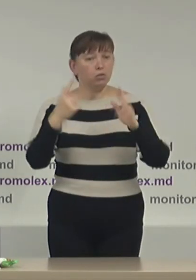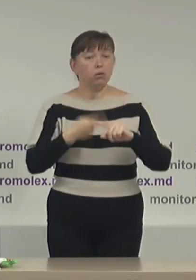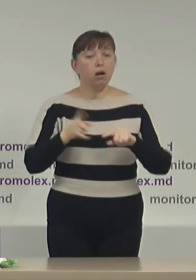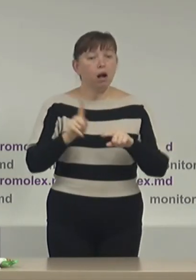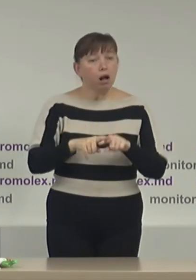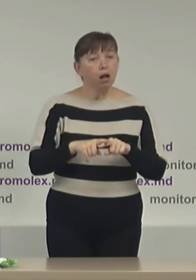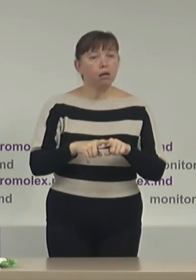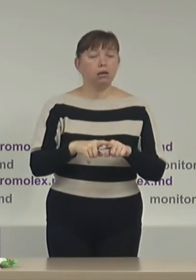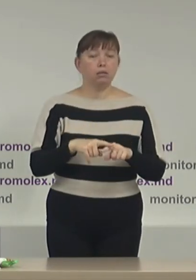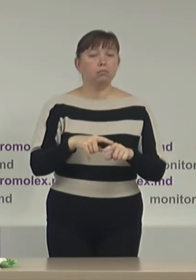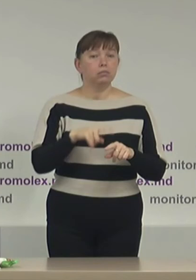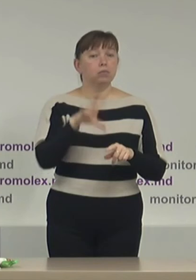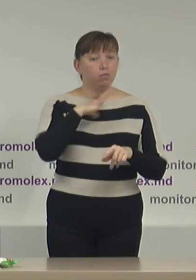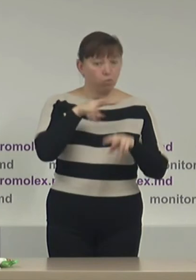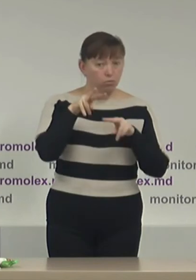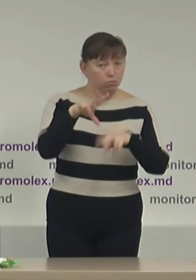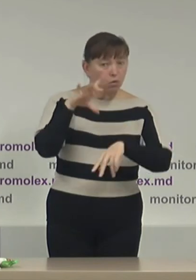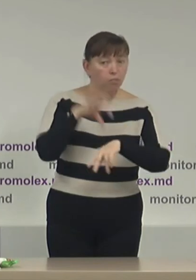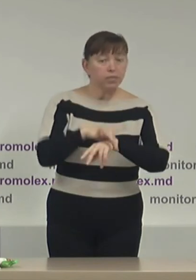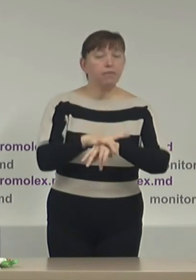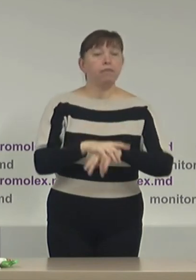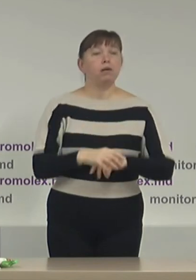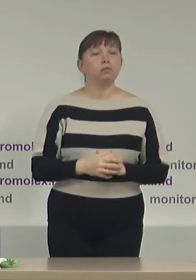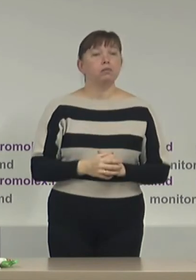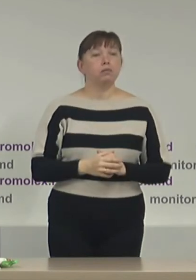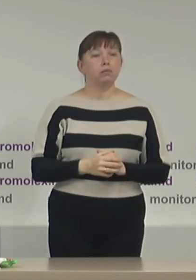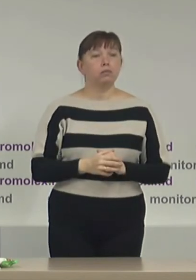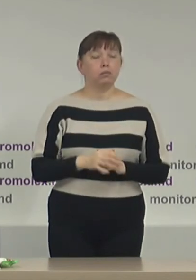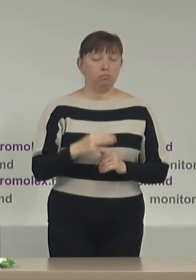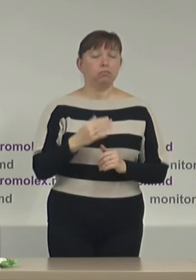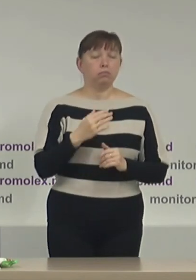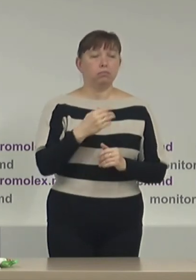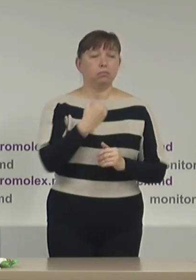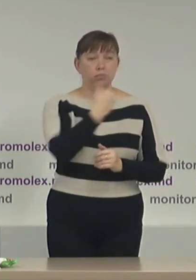cases that they observe.